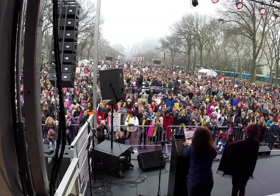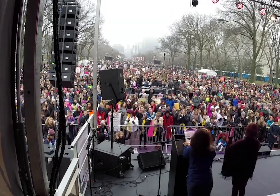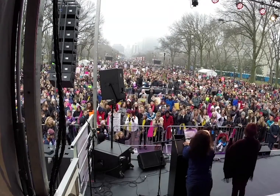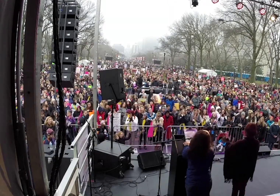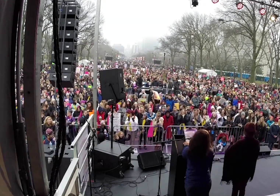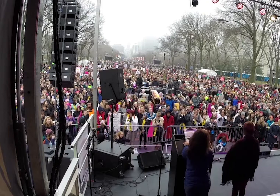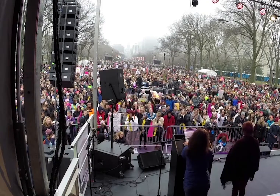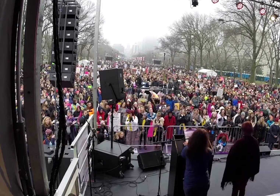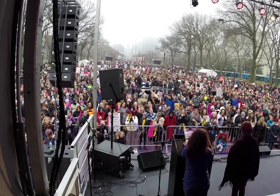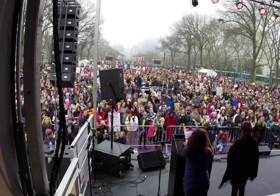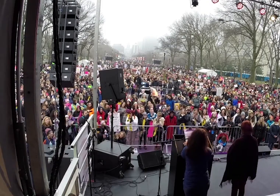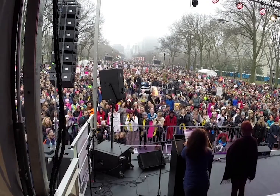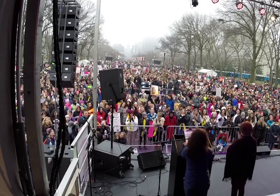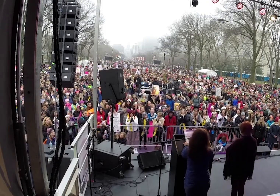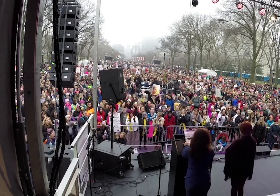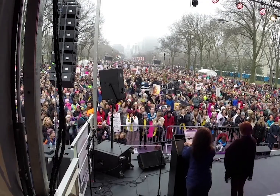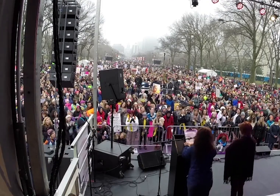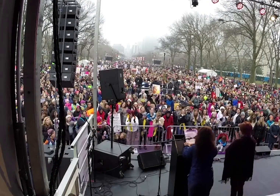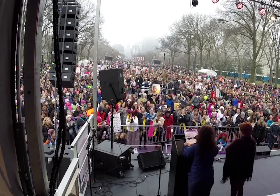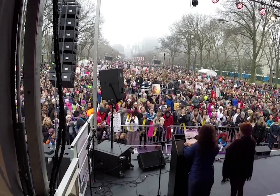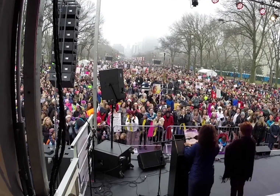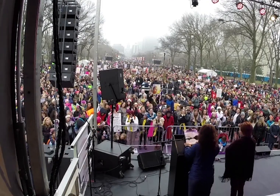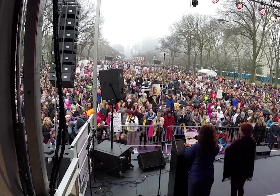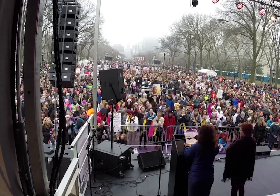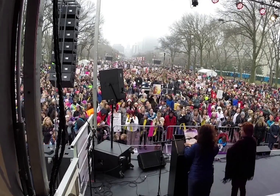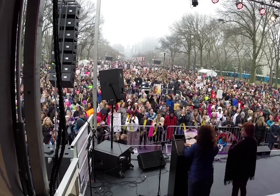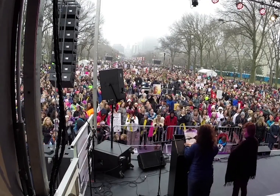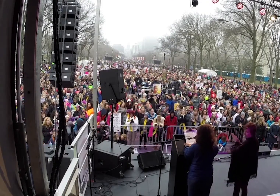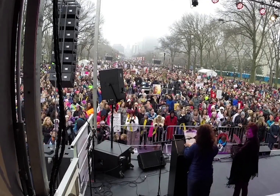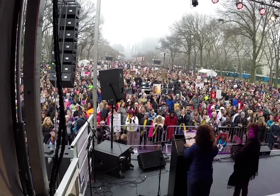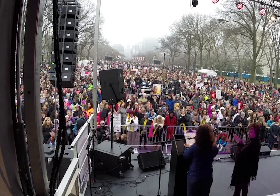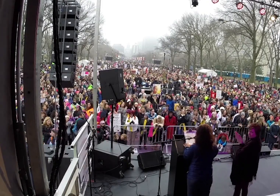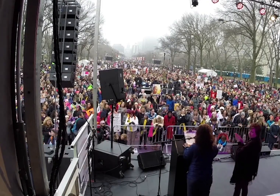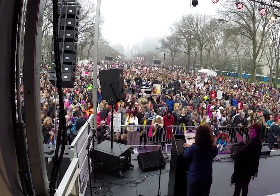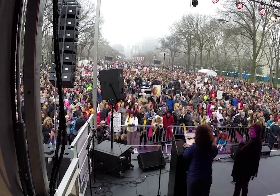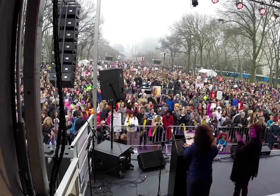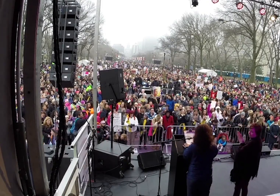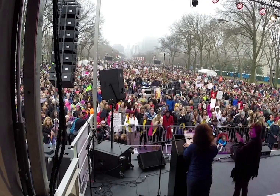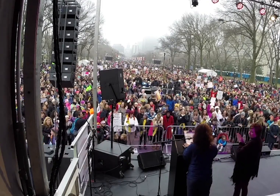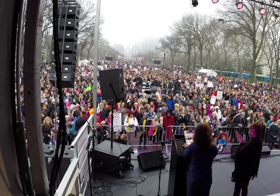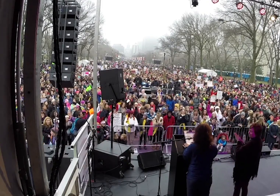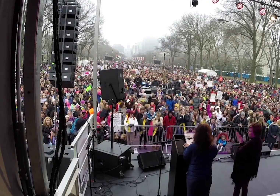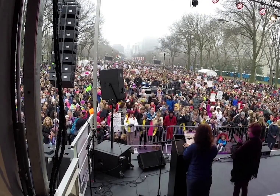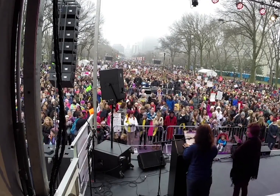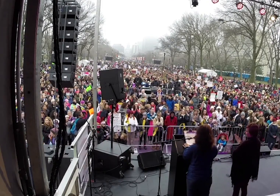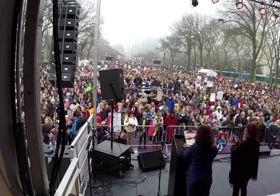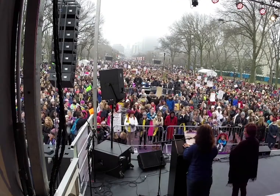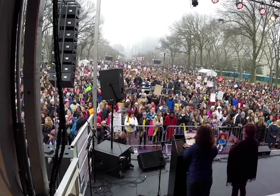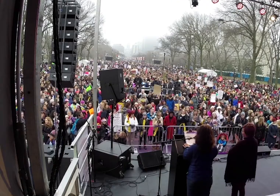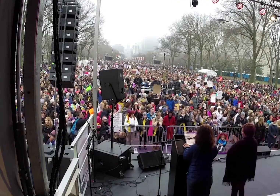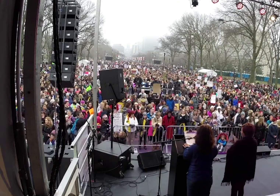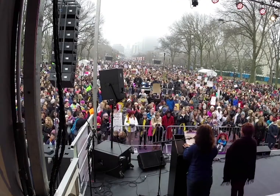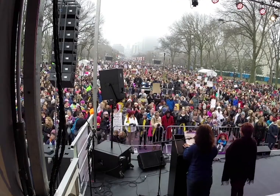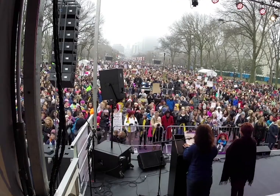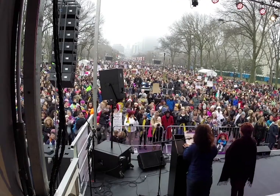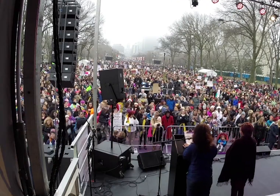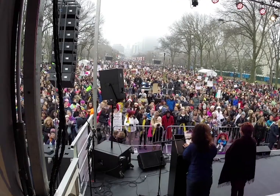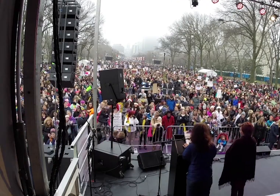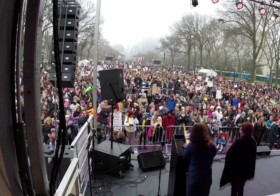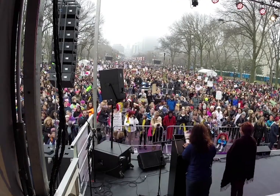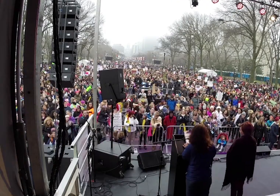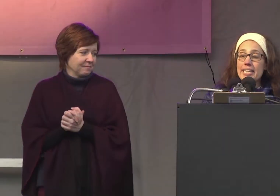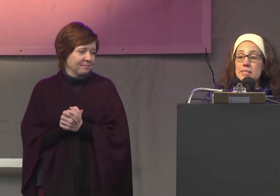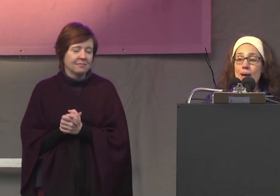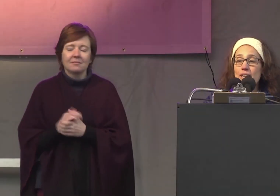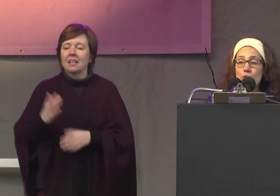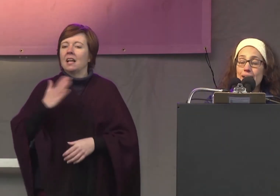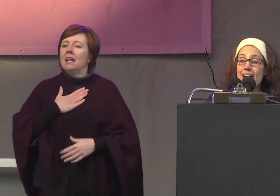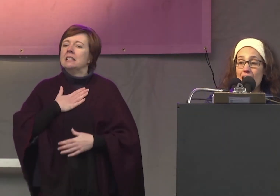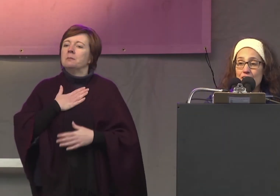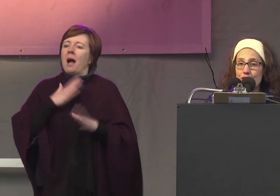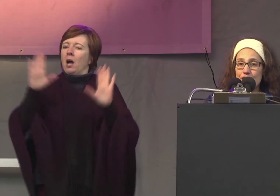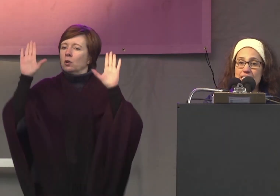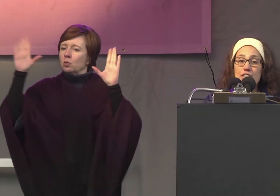is